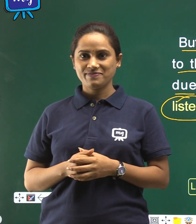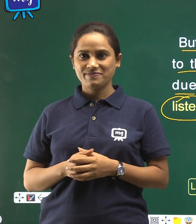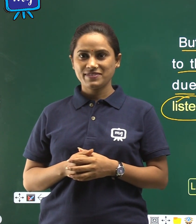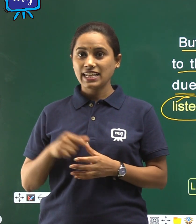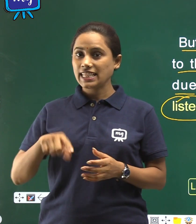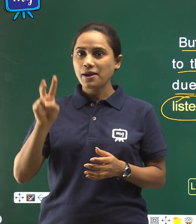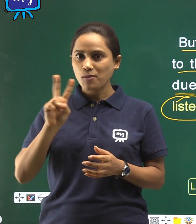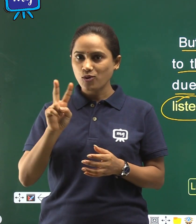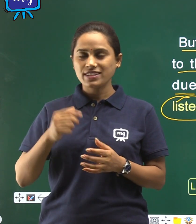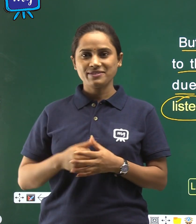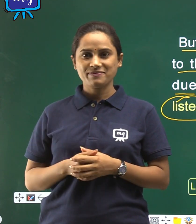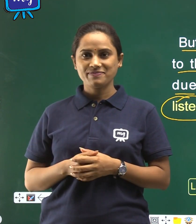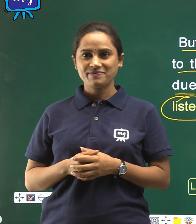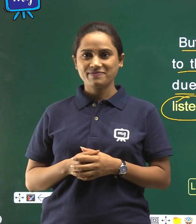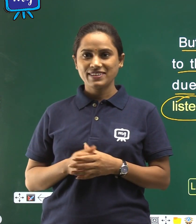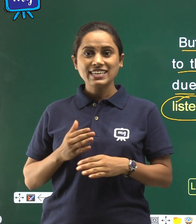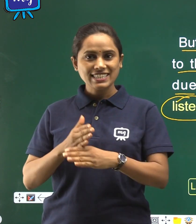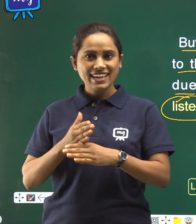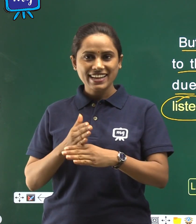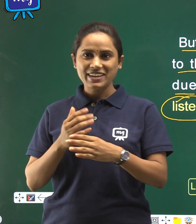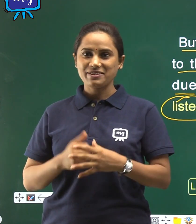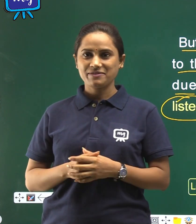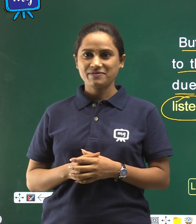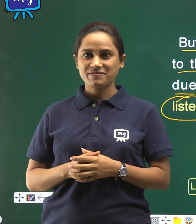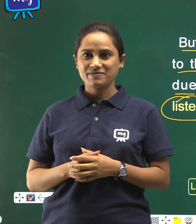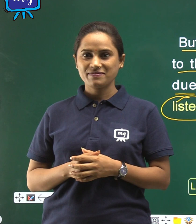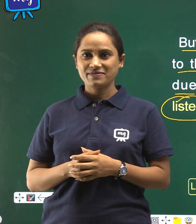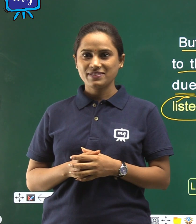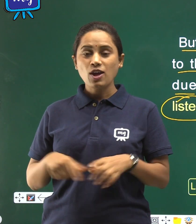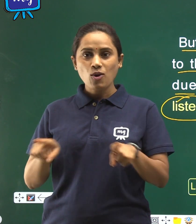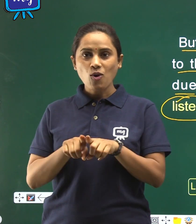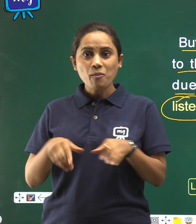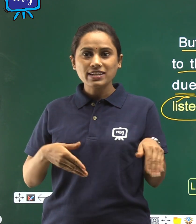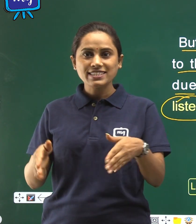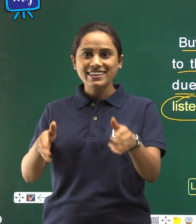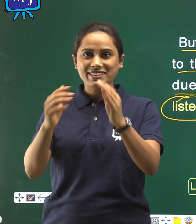They both share a common journey.